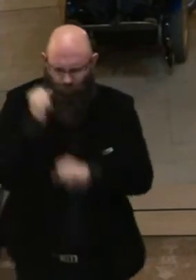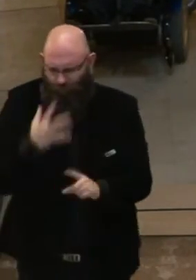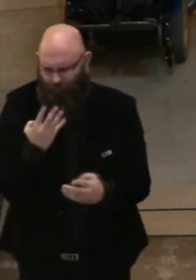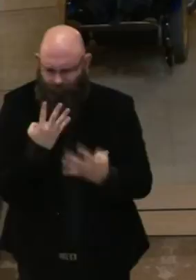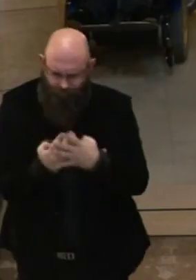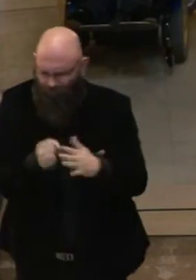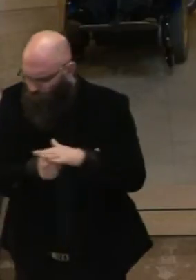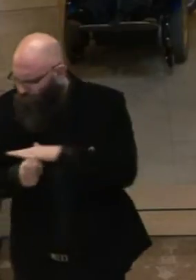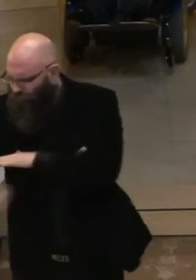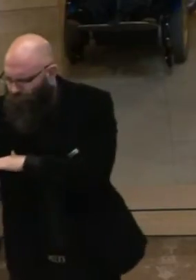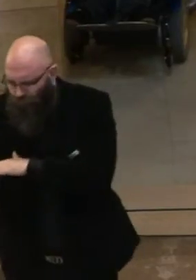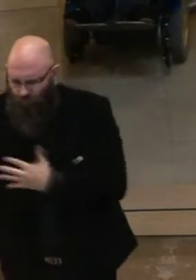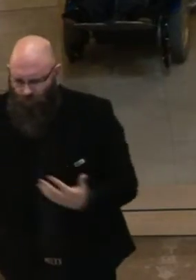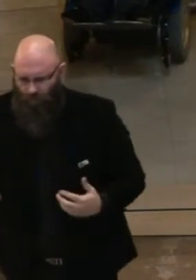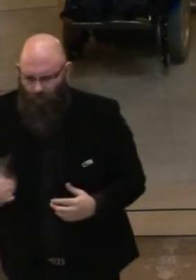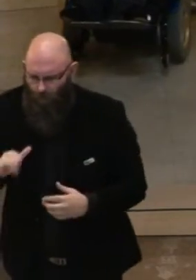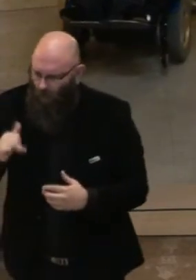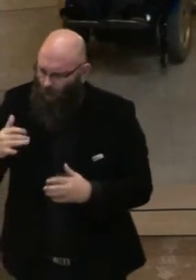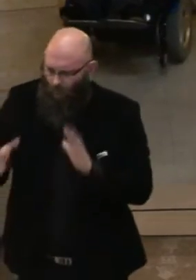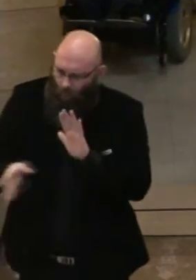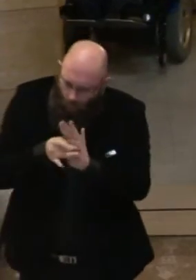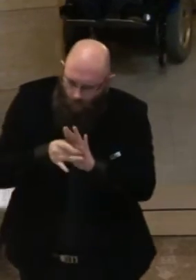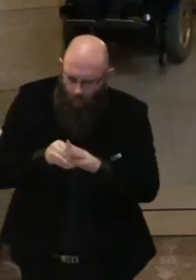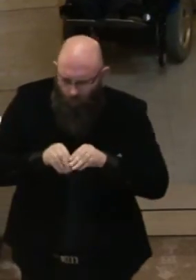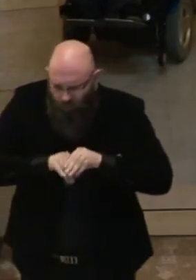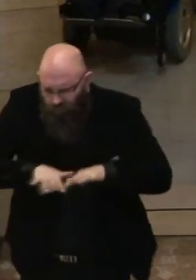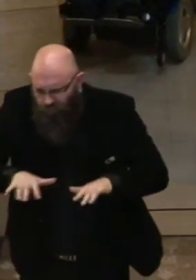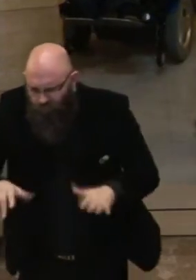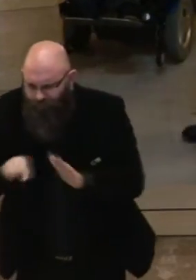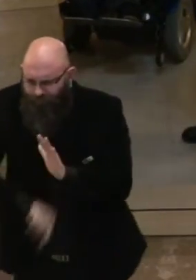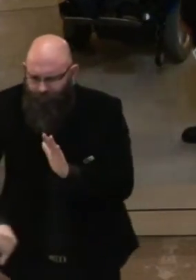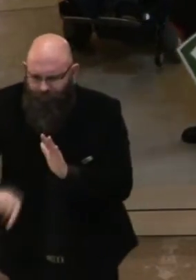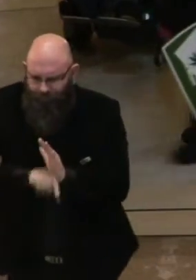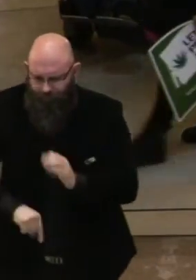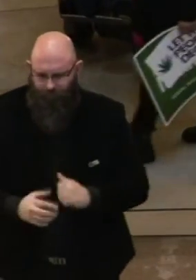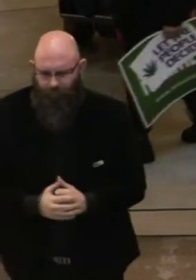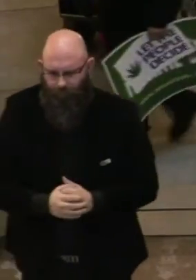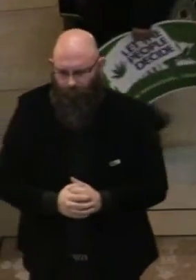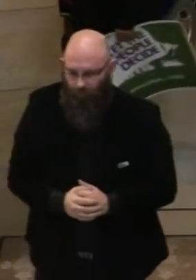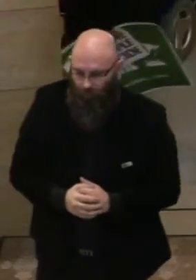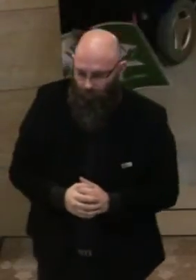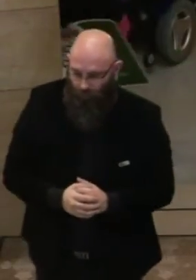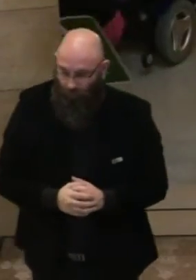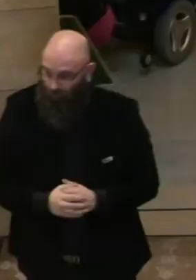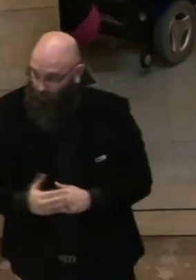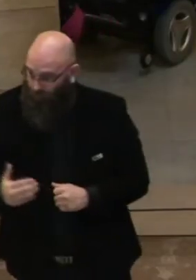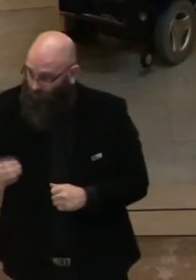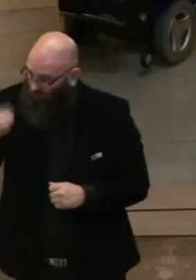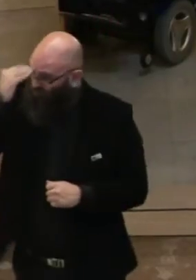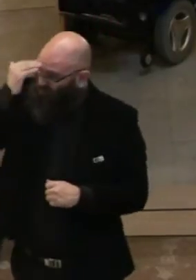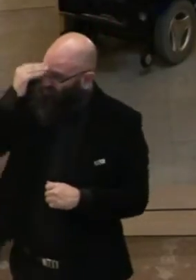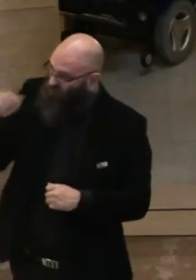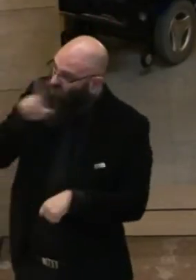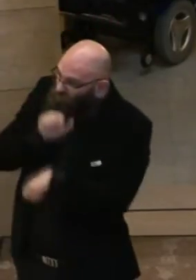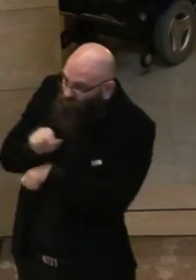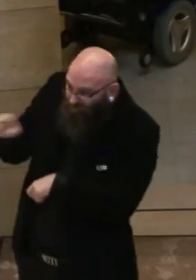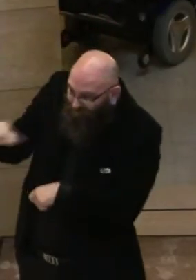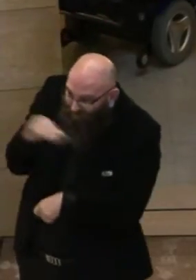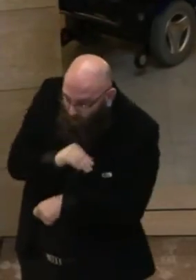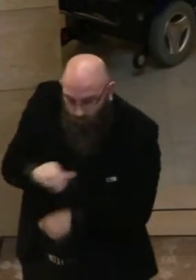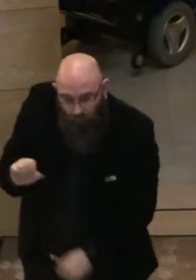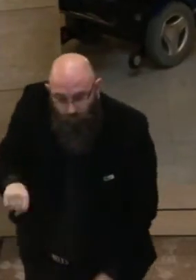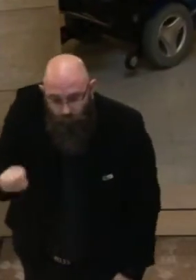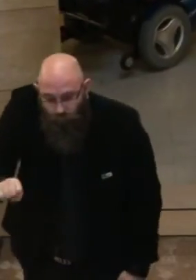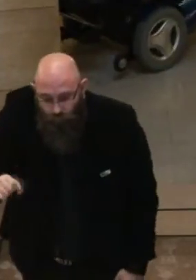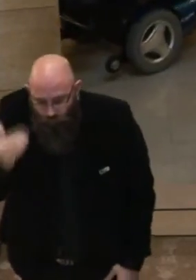after night on the evening news. Did we know that we were lying about the drugs? Of course we did. That was his